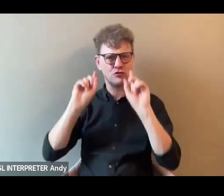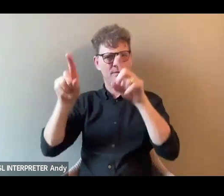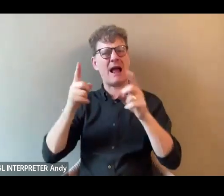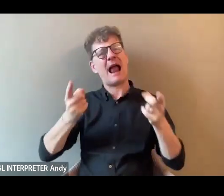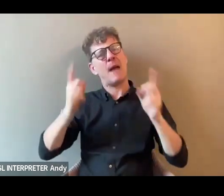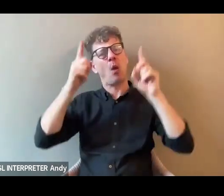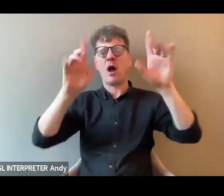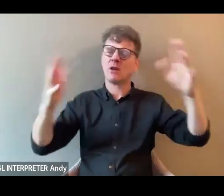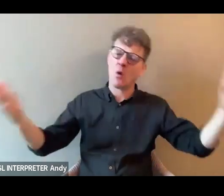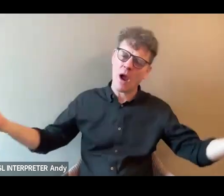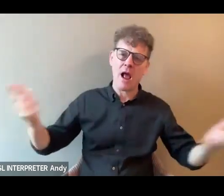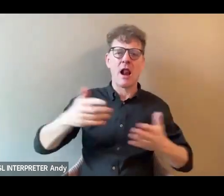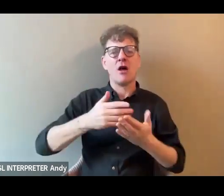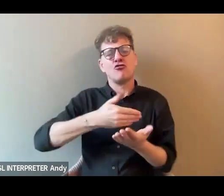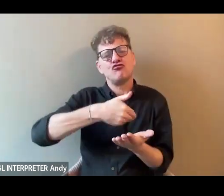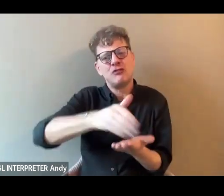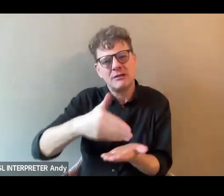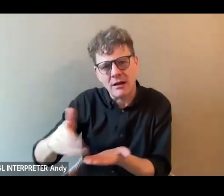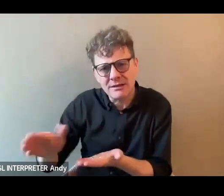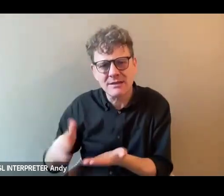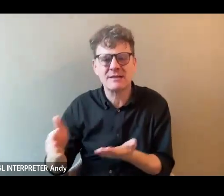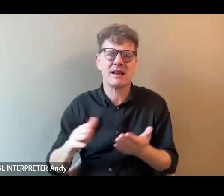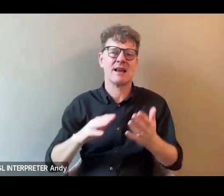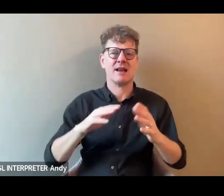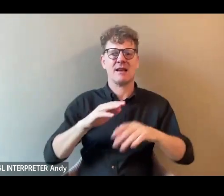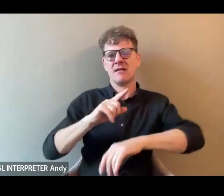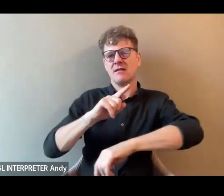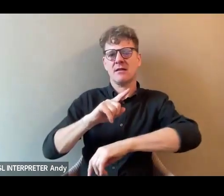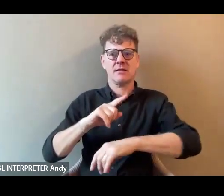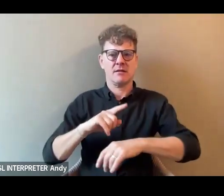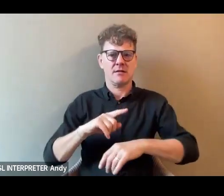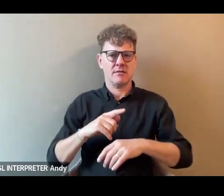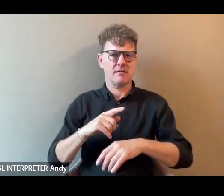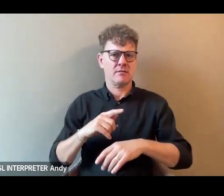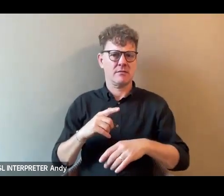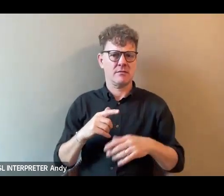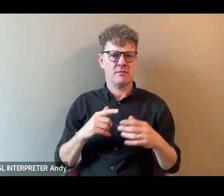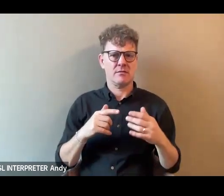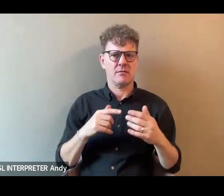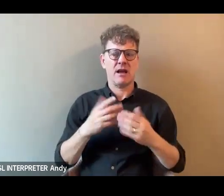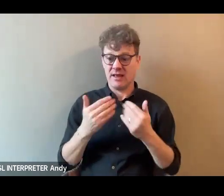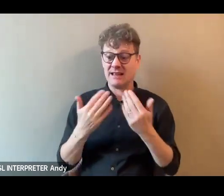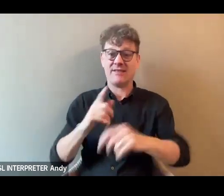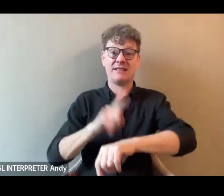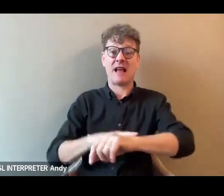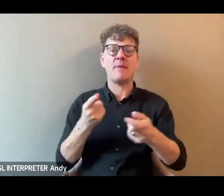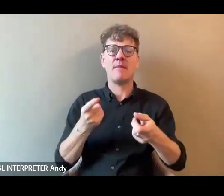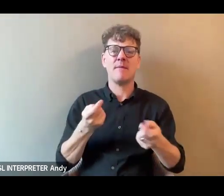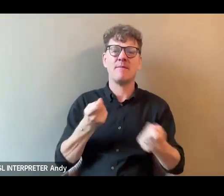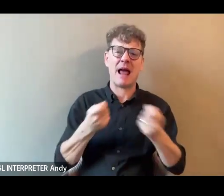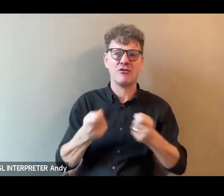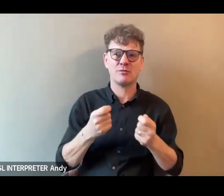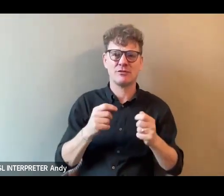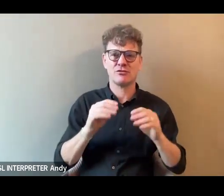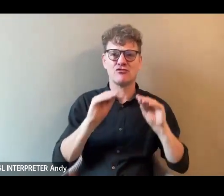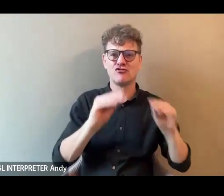say, announce a big redundancy program and then give people a time management training session to go to, or some